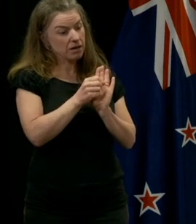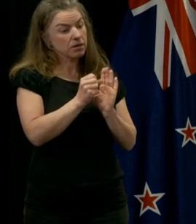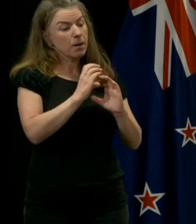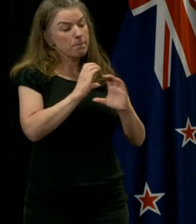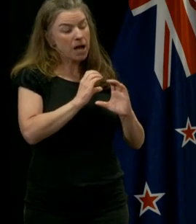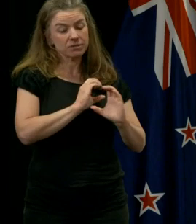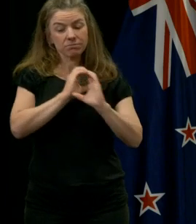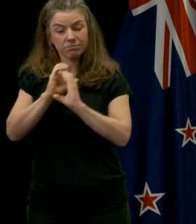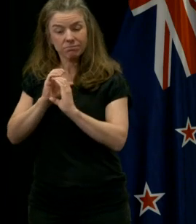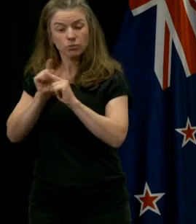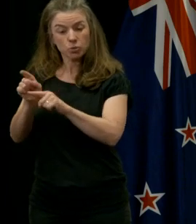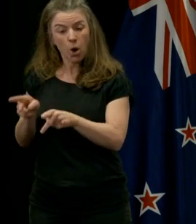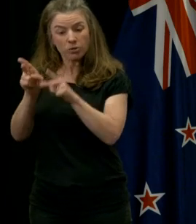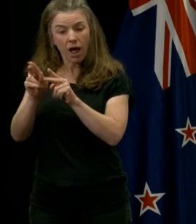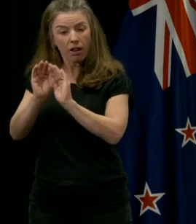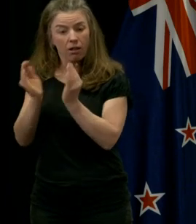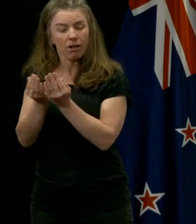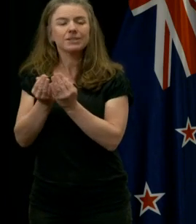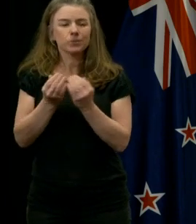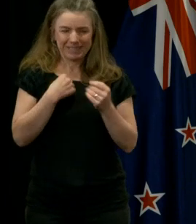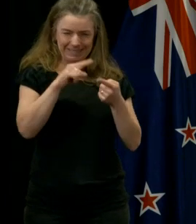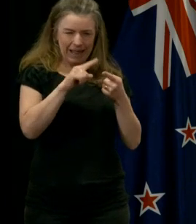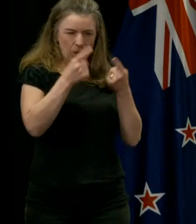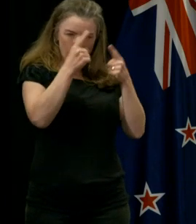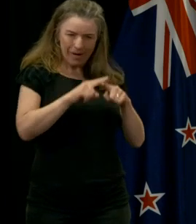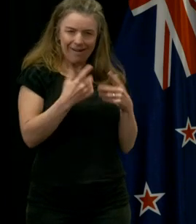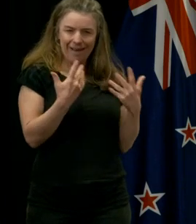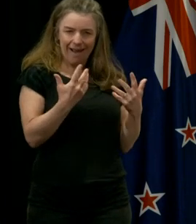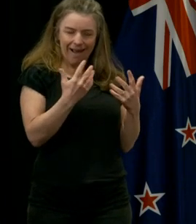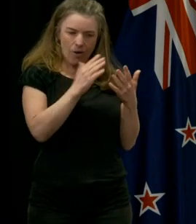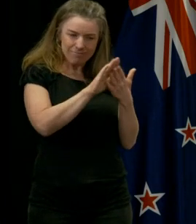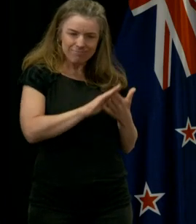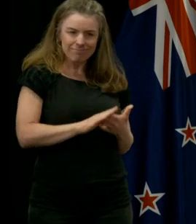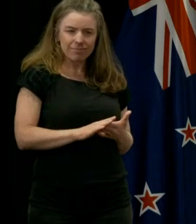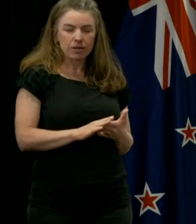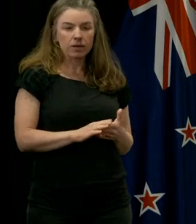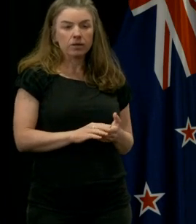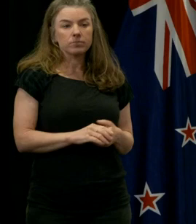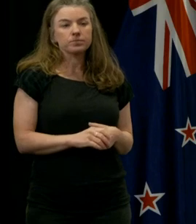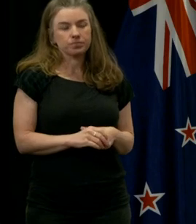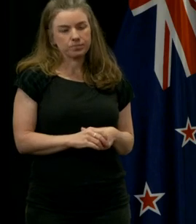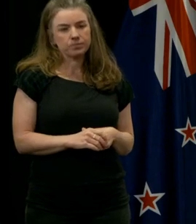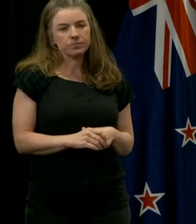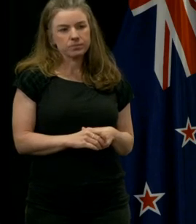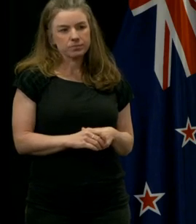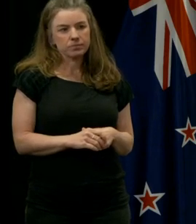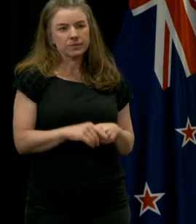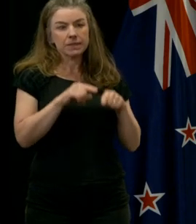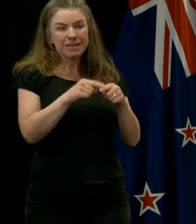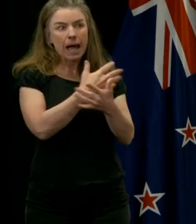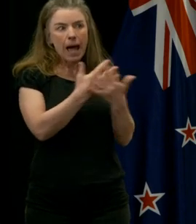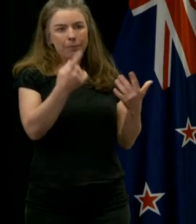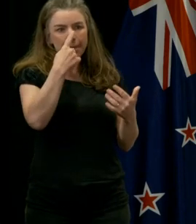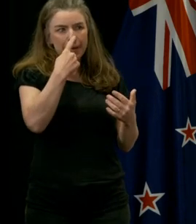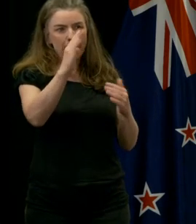something and quarantine them? These are options we're working through. Of course, we have to base those on the scale of ongoing return of